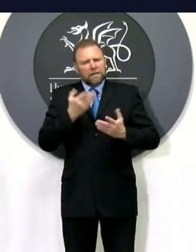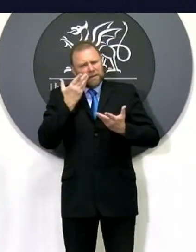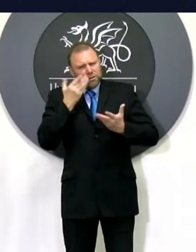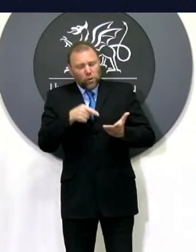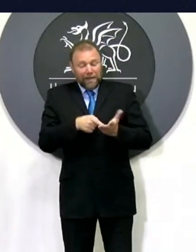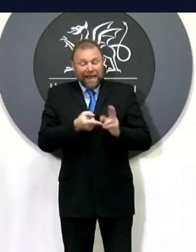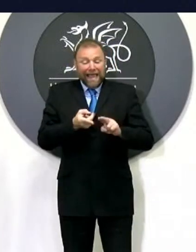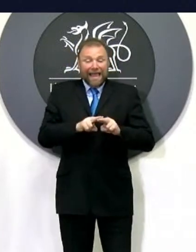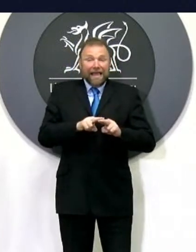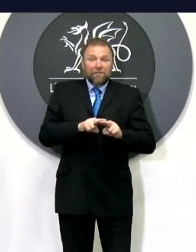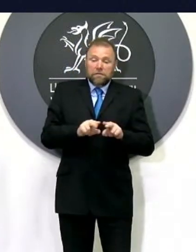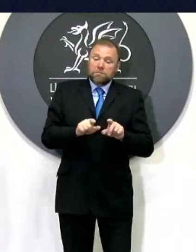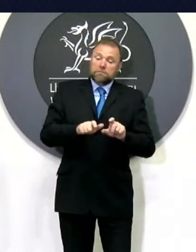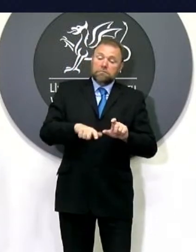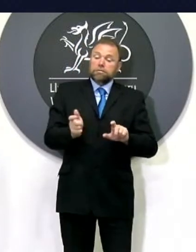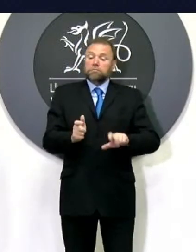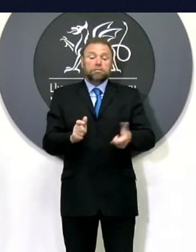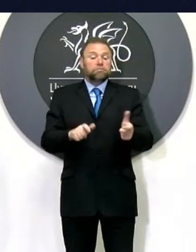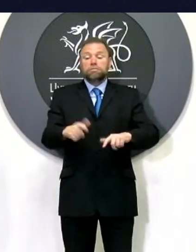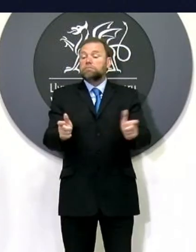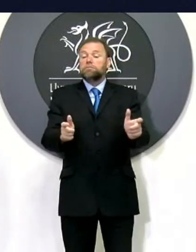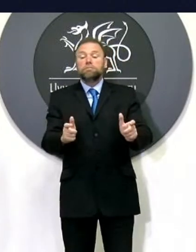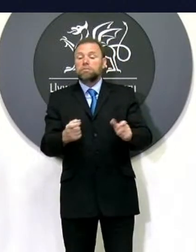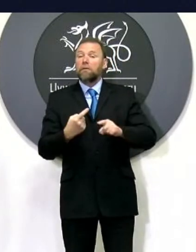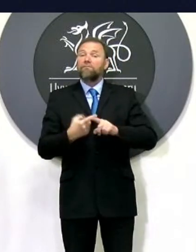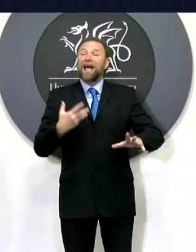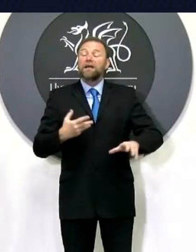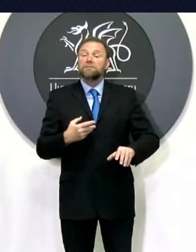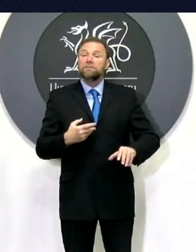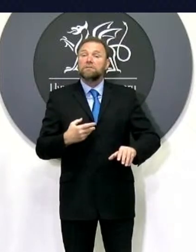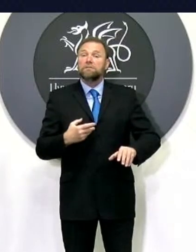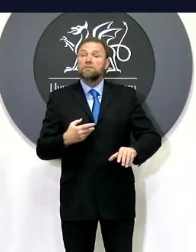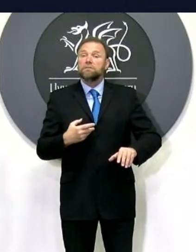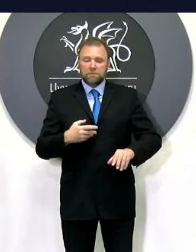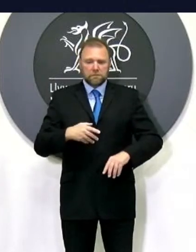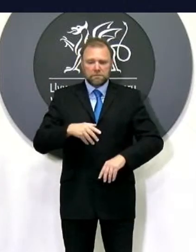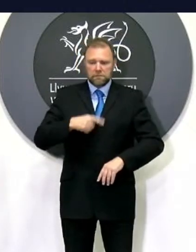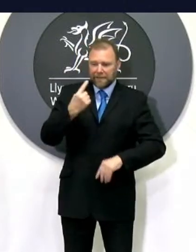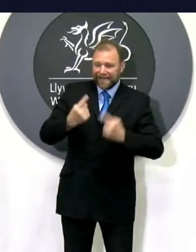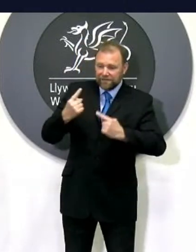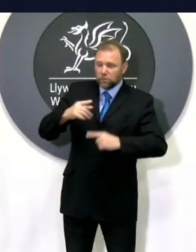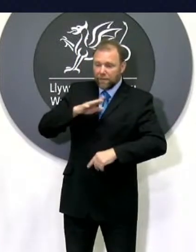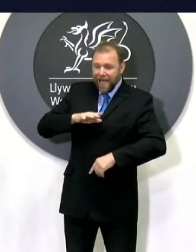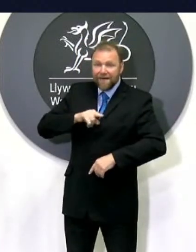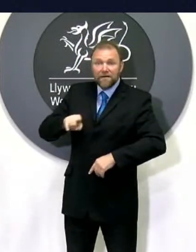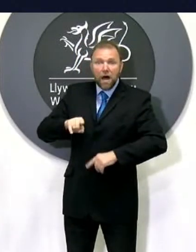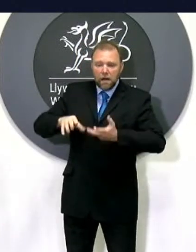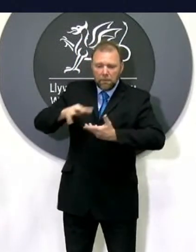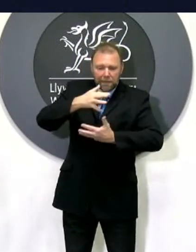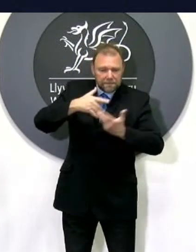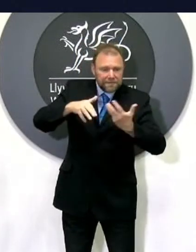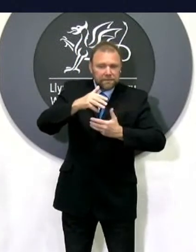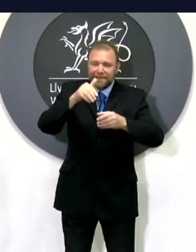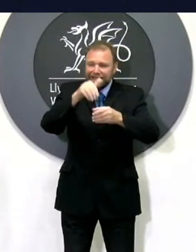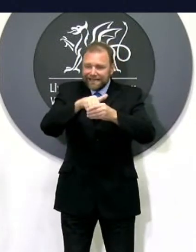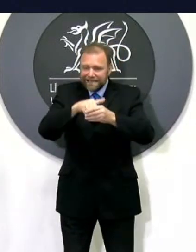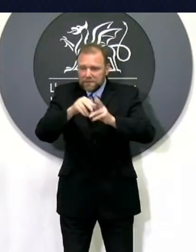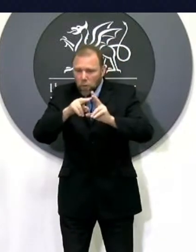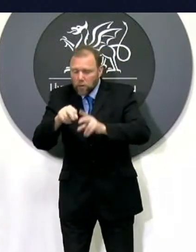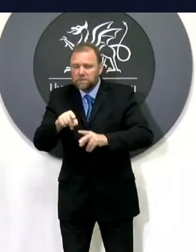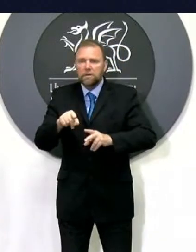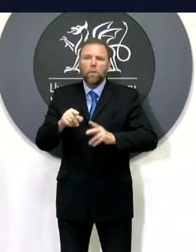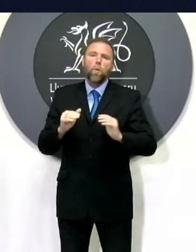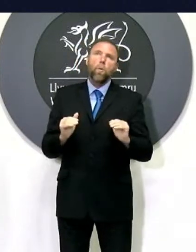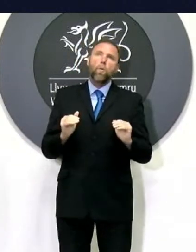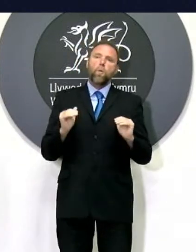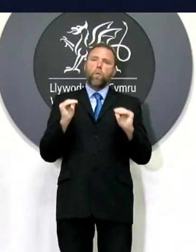and if we have the kind of behaviour of individuals mixing indoors, then there is a significant